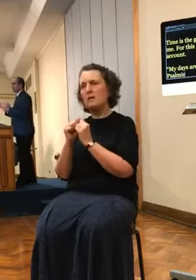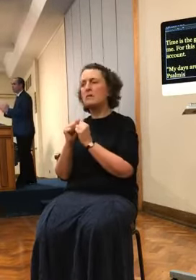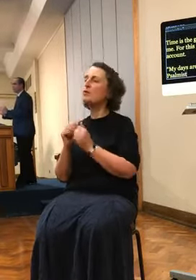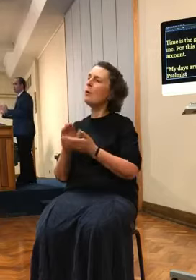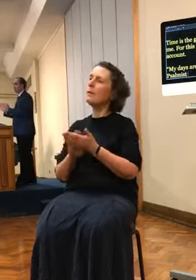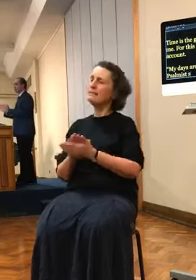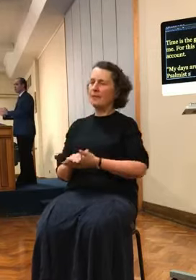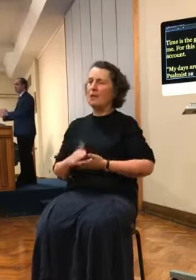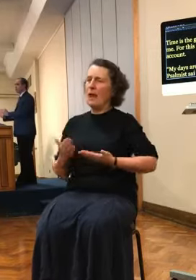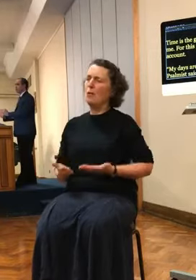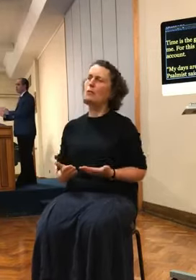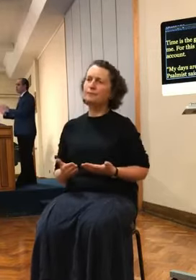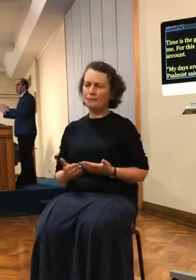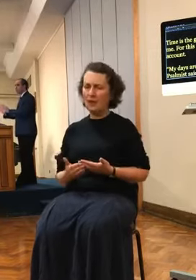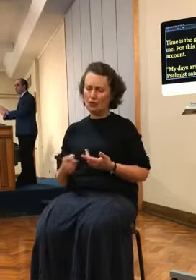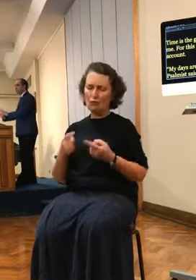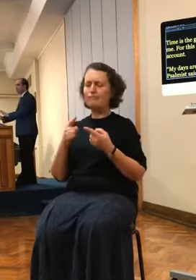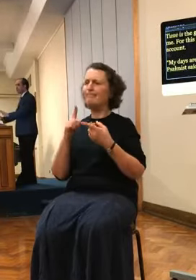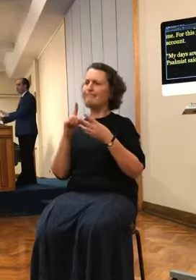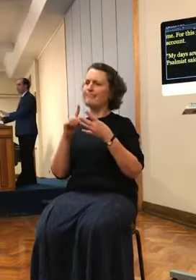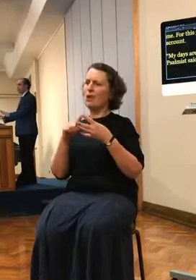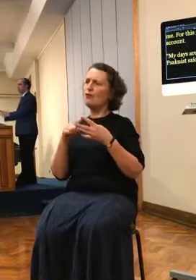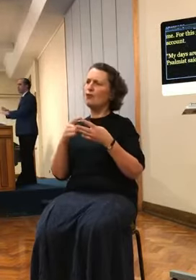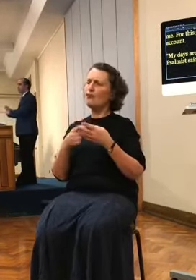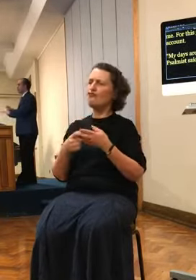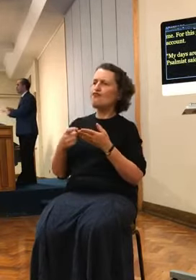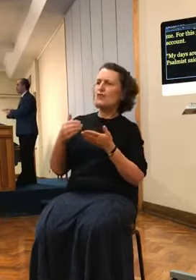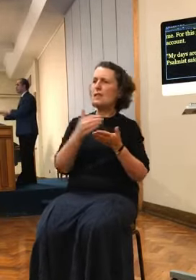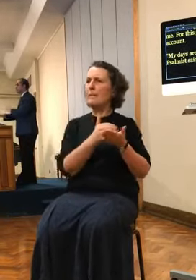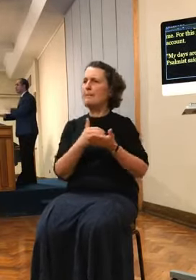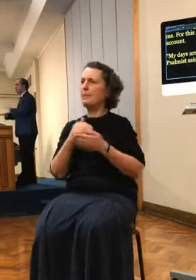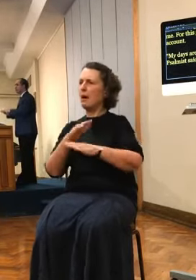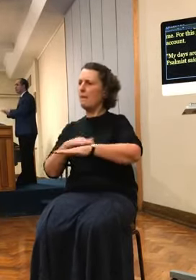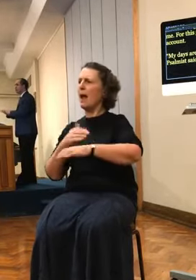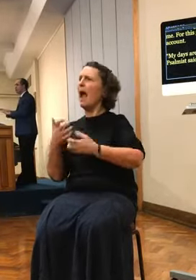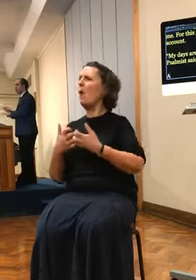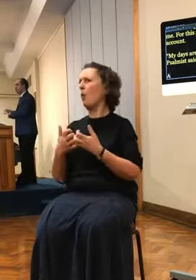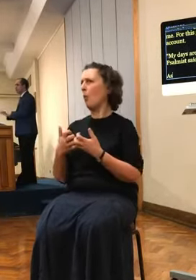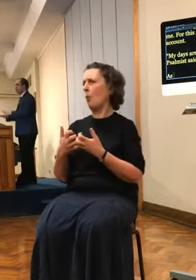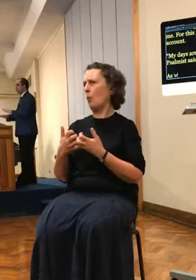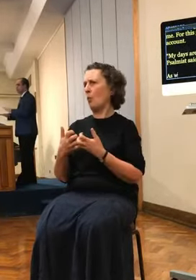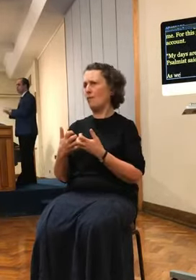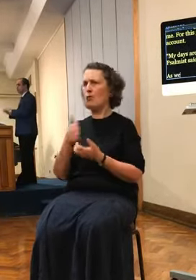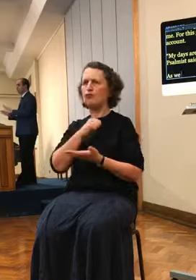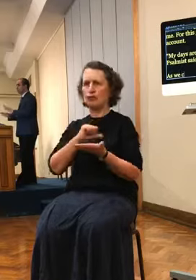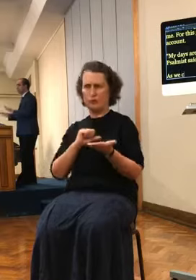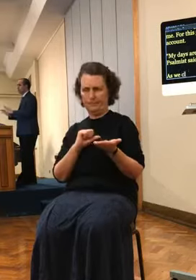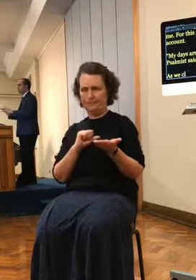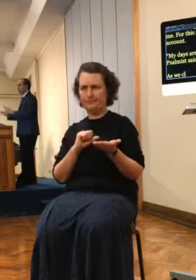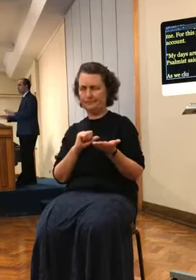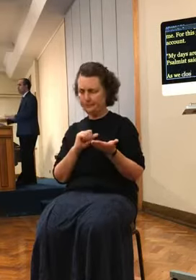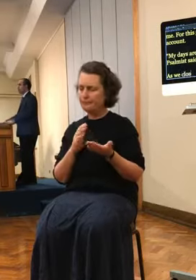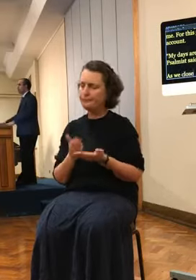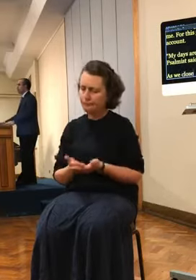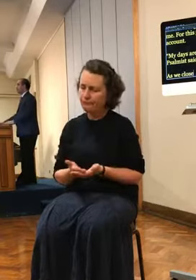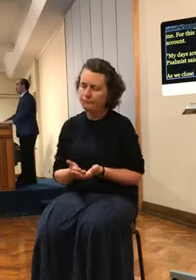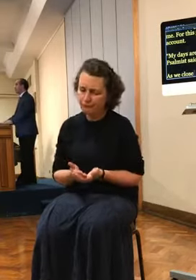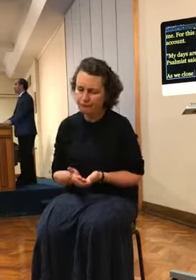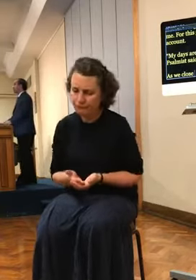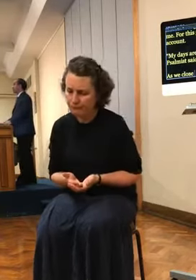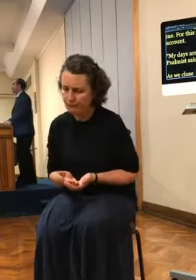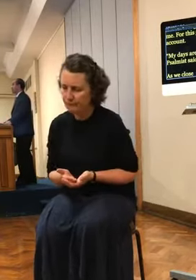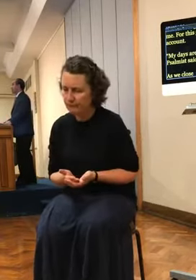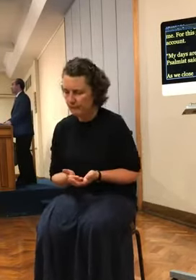I want to give you, as I close, some guidelines. Please, this is not moralization or to moralize anyone. There